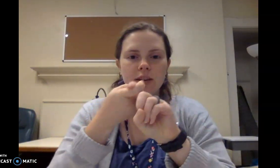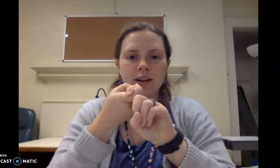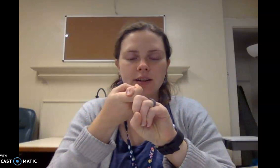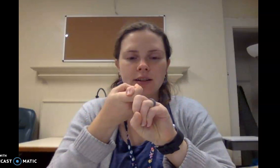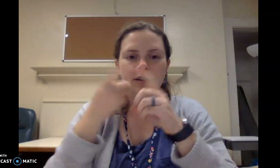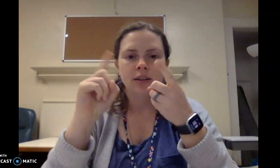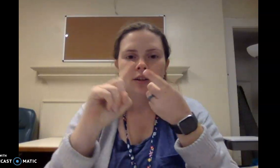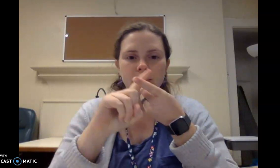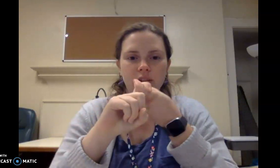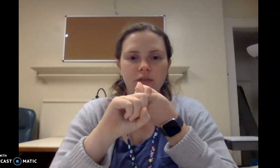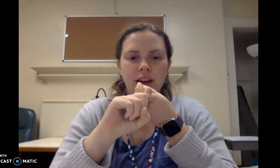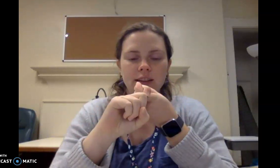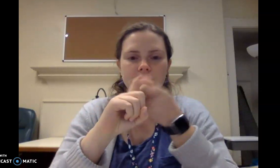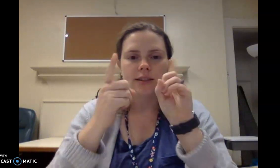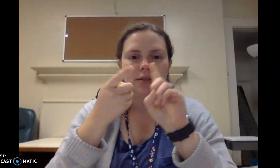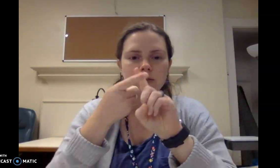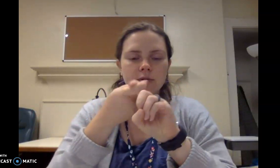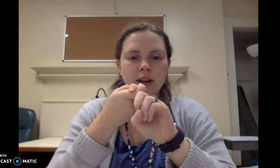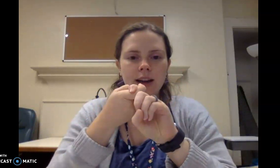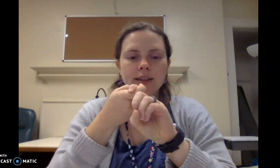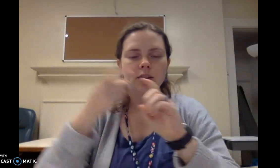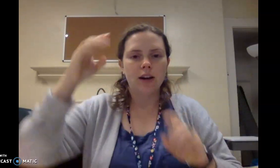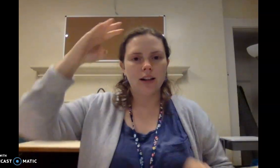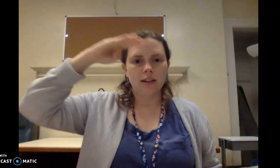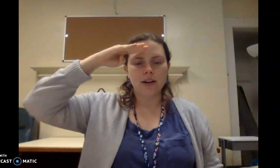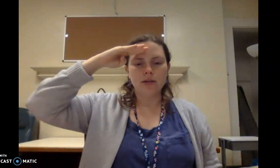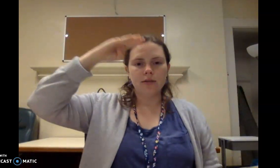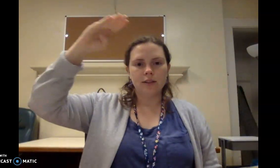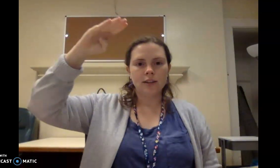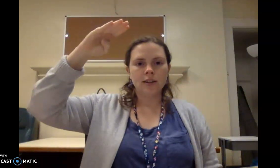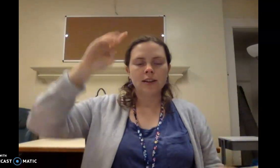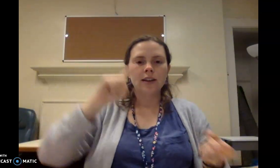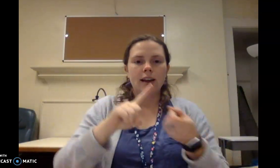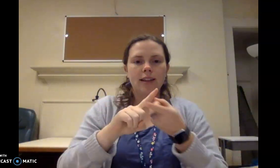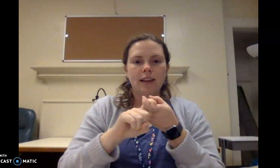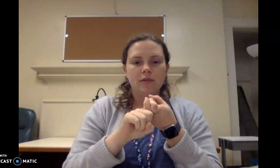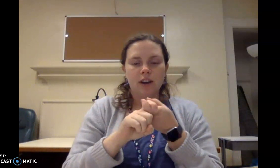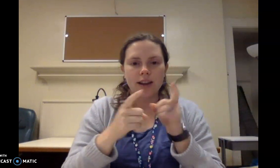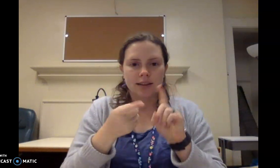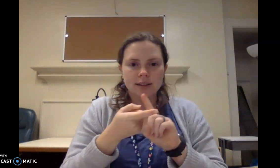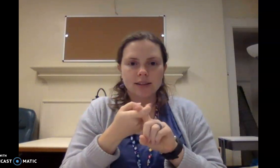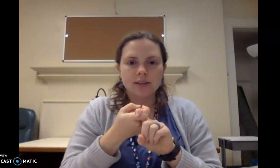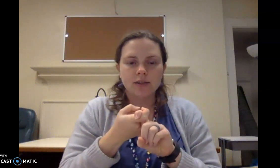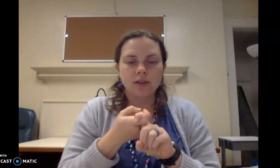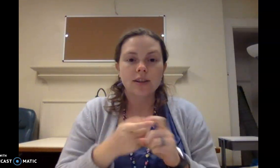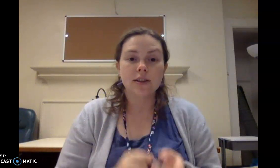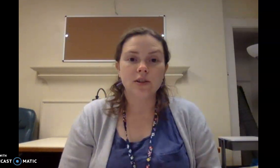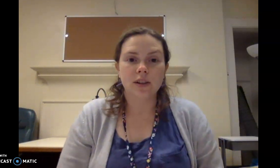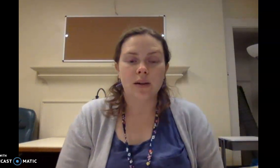other for friends. Okay, so hello and then friends. So those are the two that I want